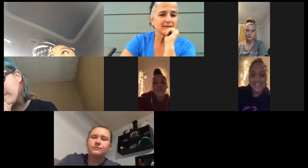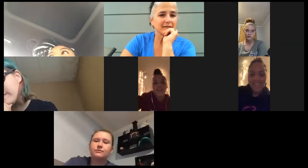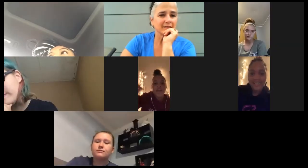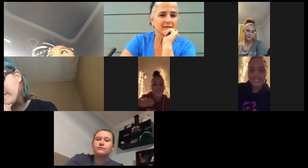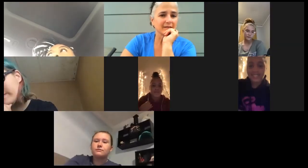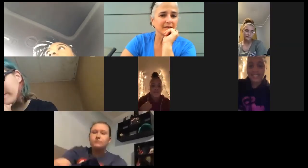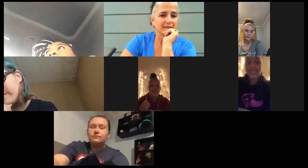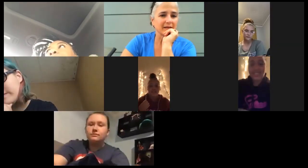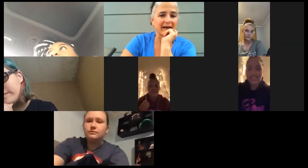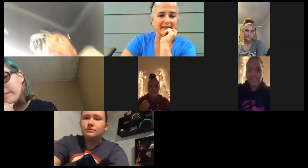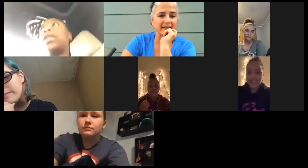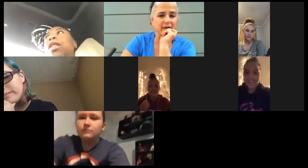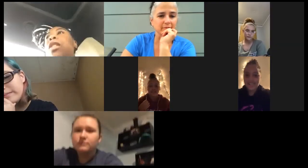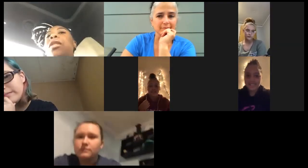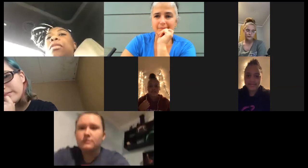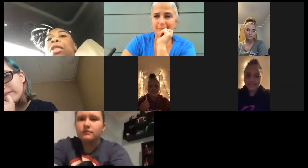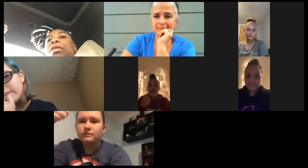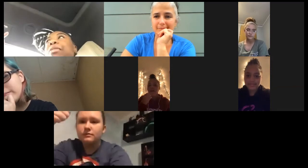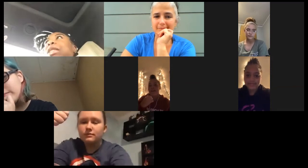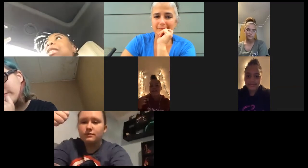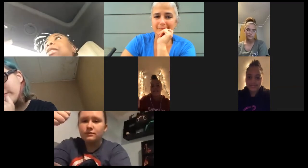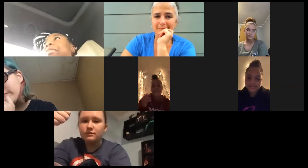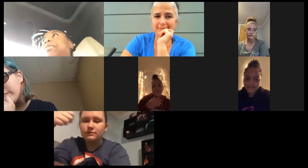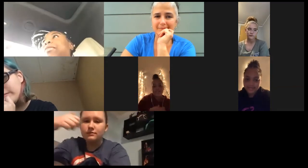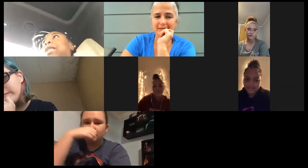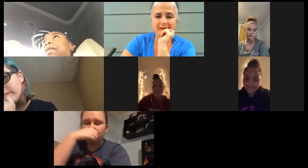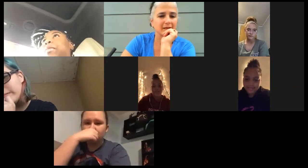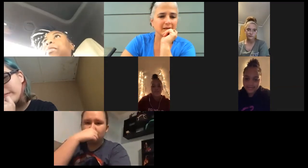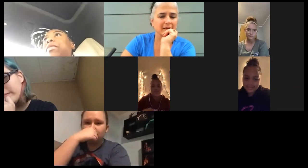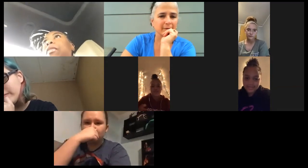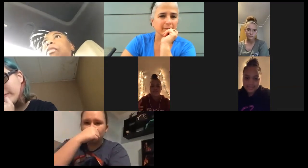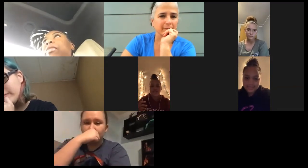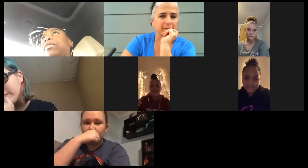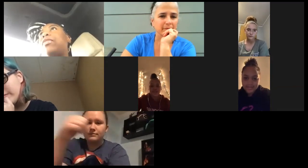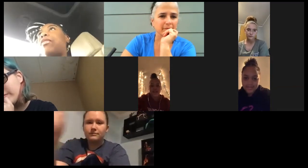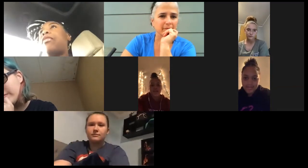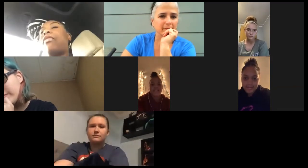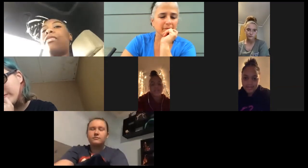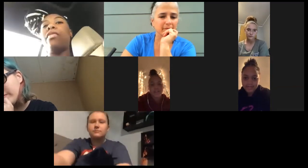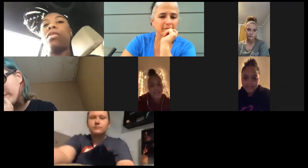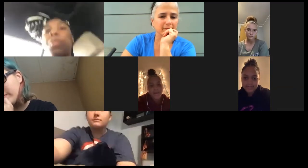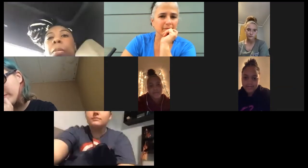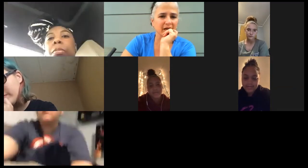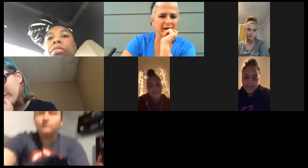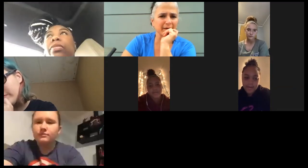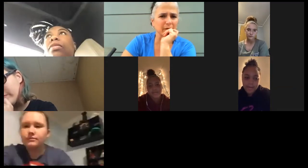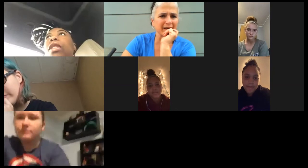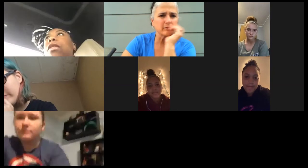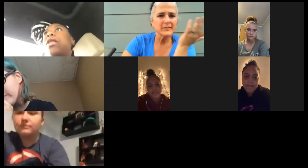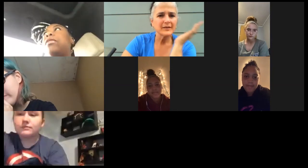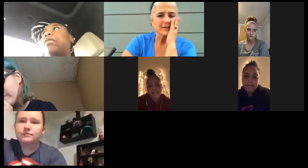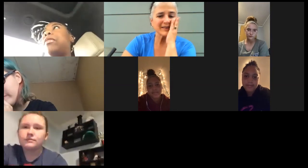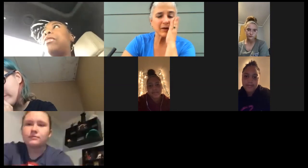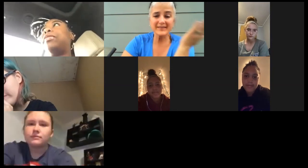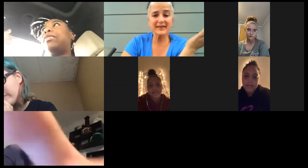Can you guys hear me? I can hear. Okay, because it wasn't working when it was just us, but I guess it's working now. Okay,